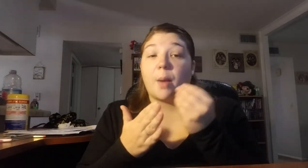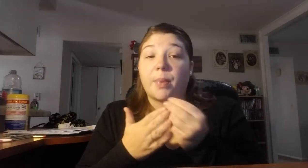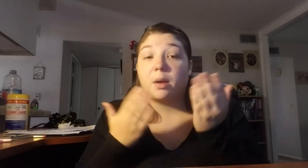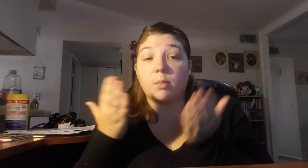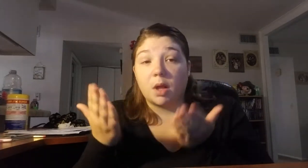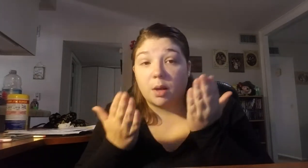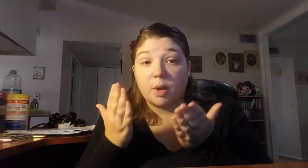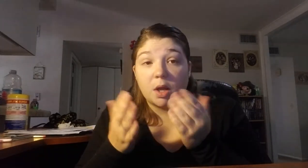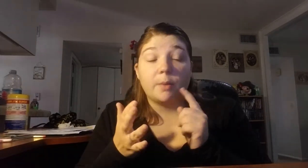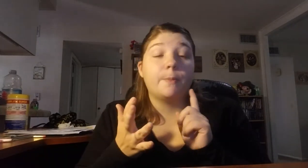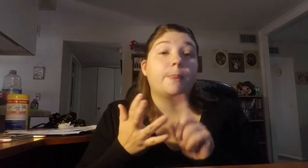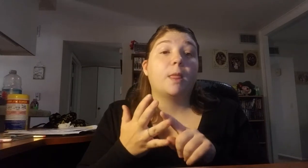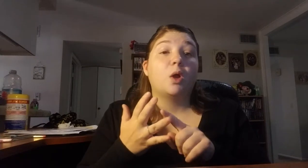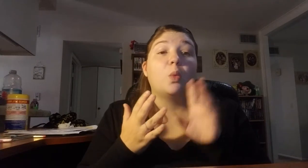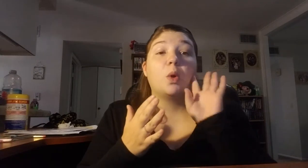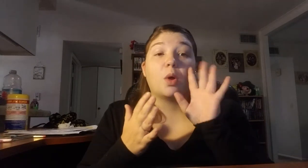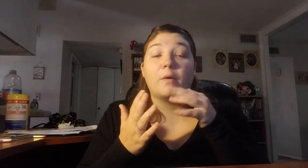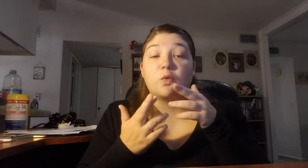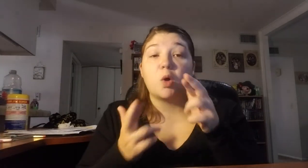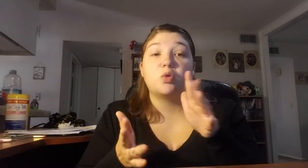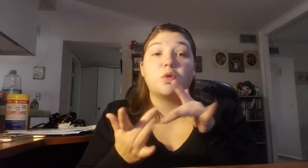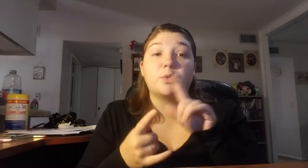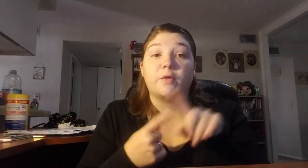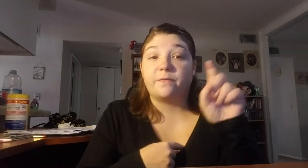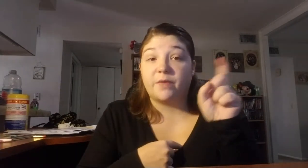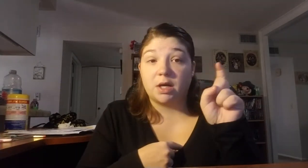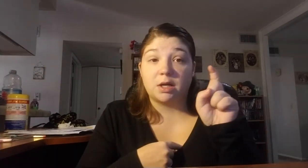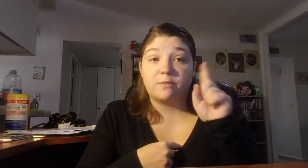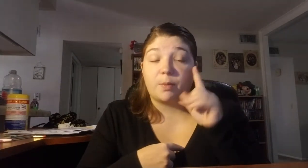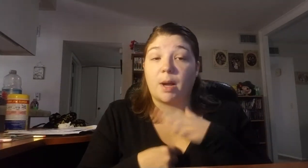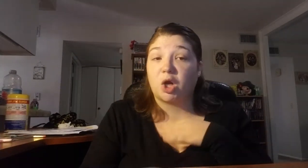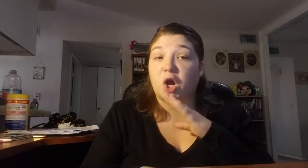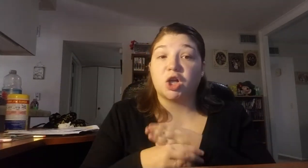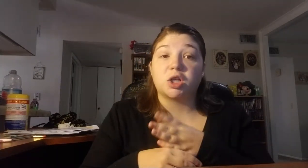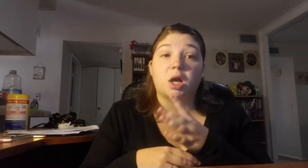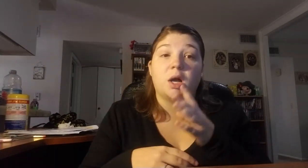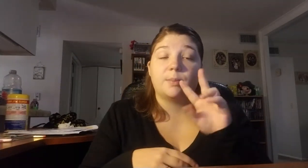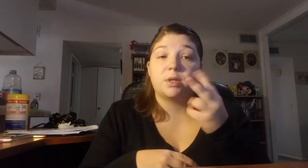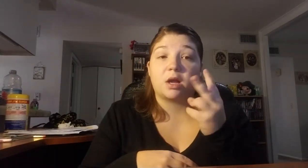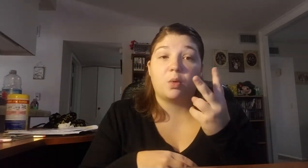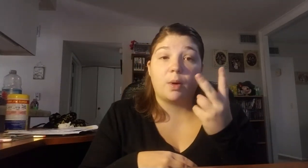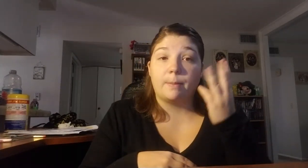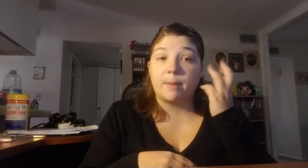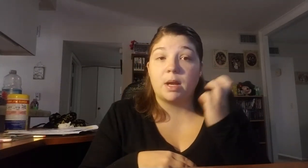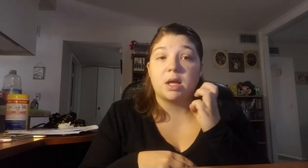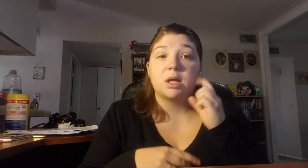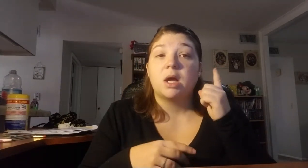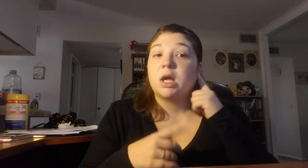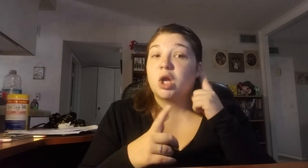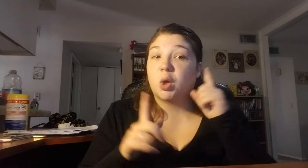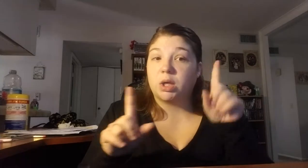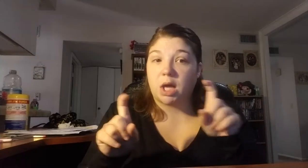Shopping maybe. We got a road trip to Phoenix for my daughter's second one, Mimi, hearing